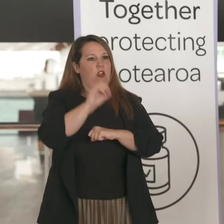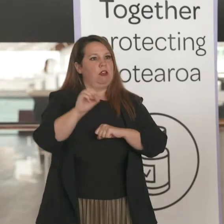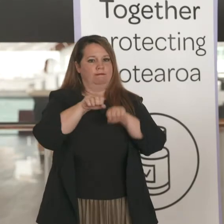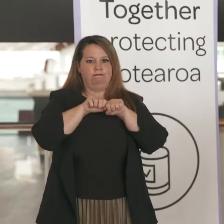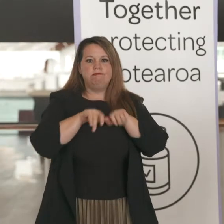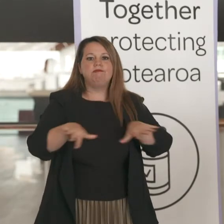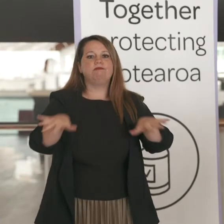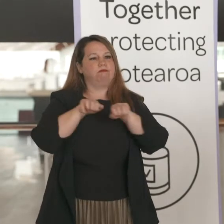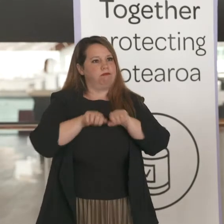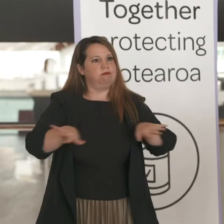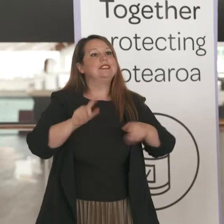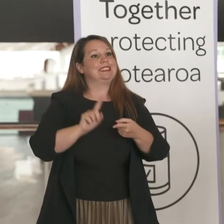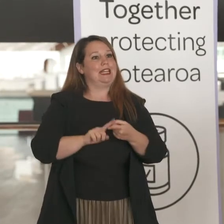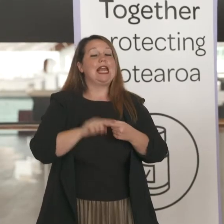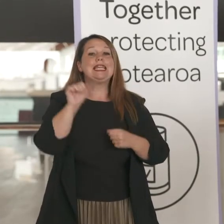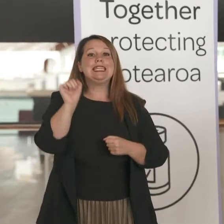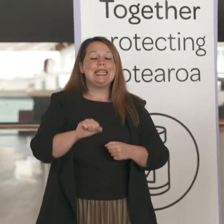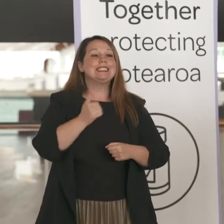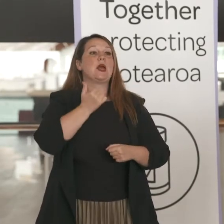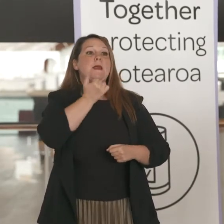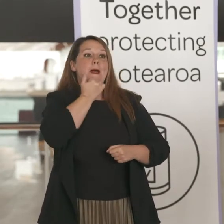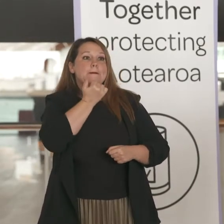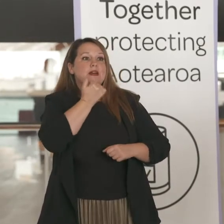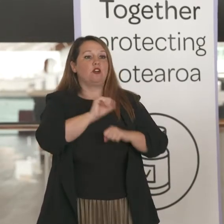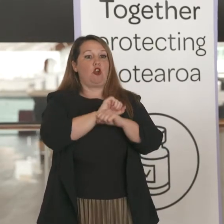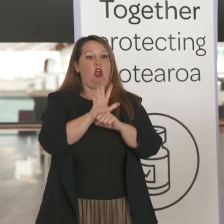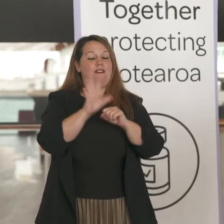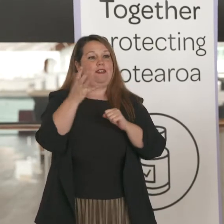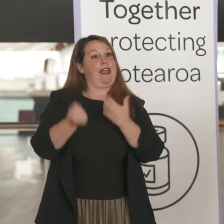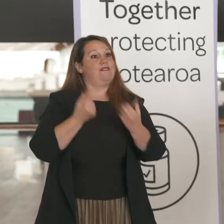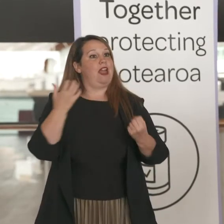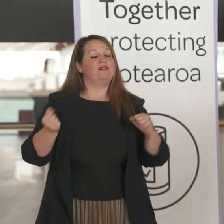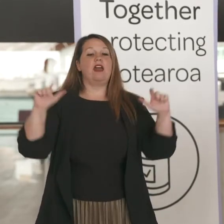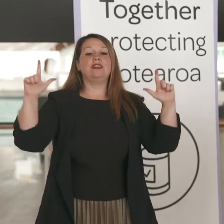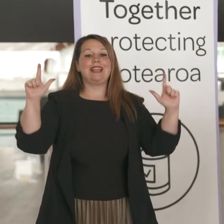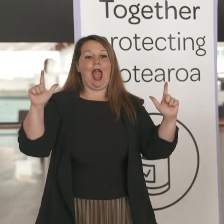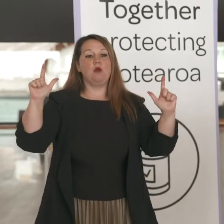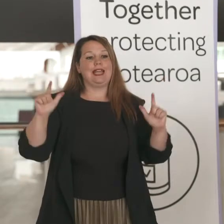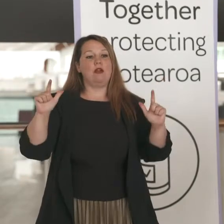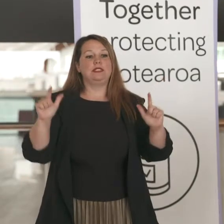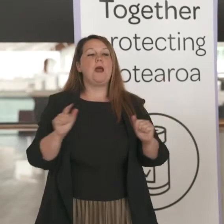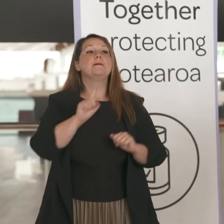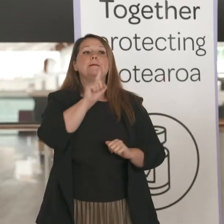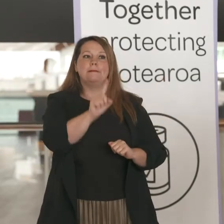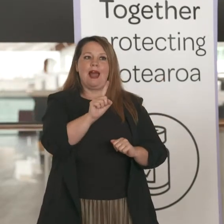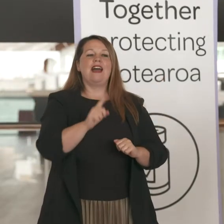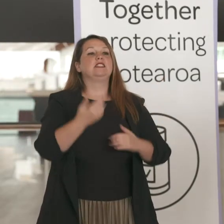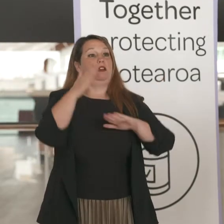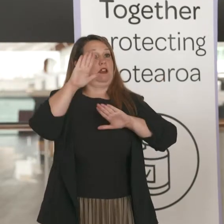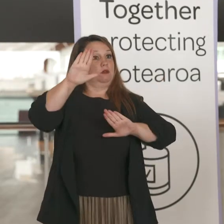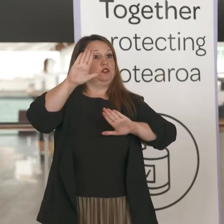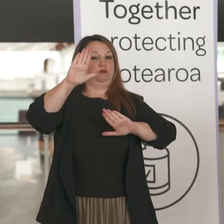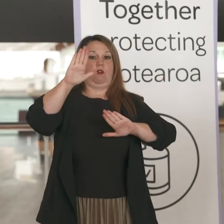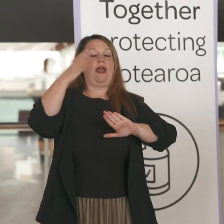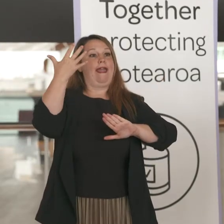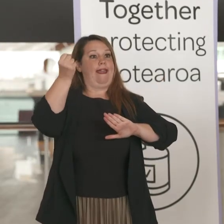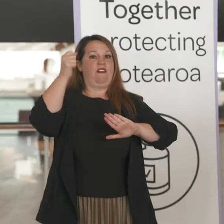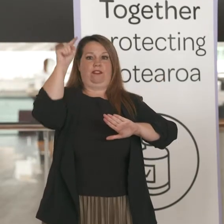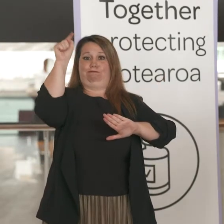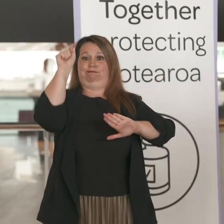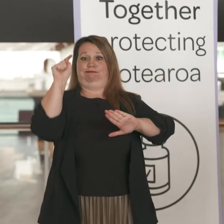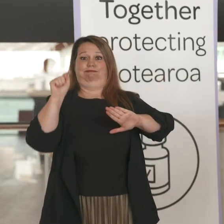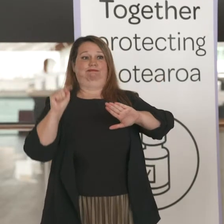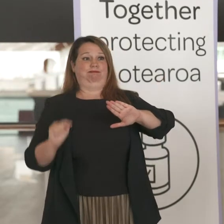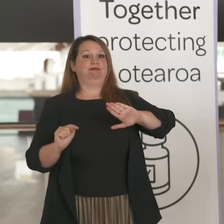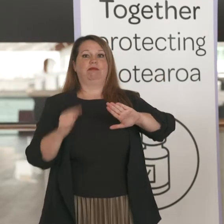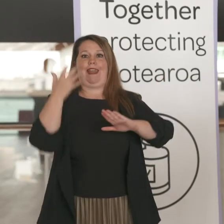are coming down, it is moving across the country, and we still have people becoming unwell from Omicron.